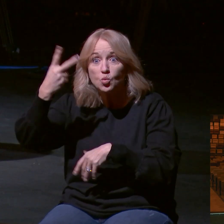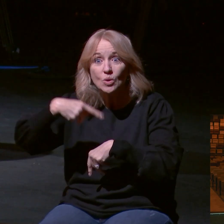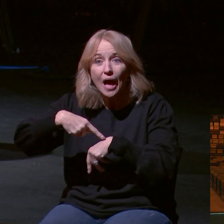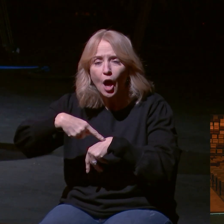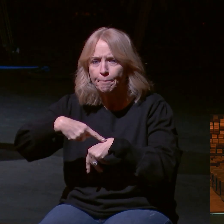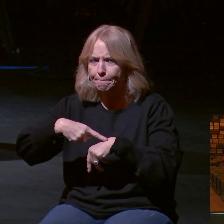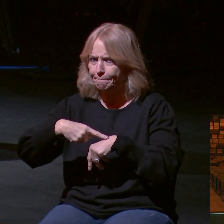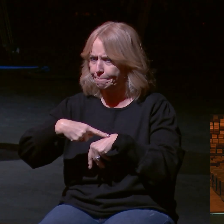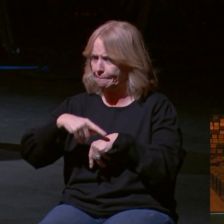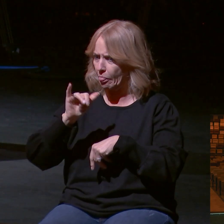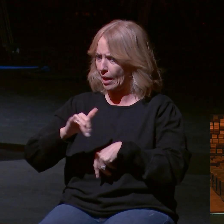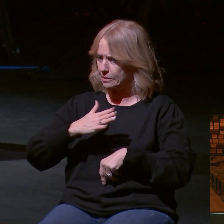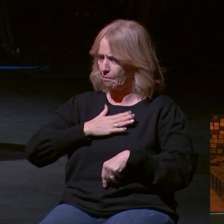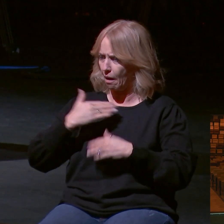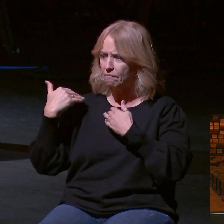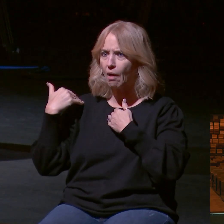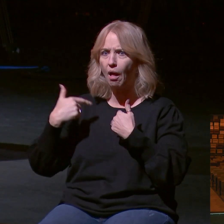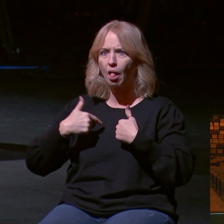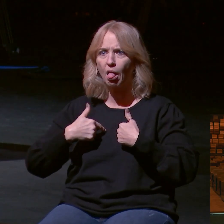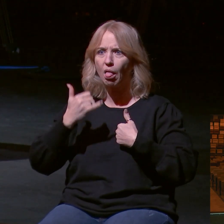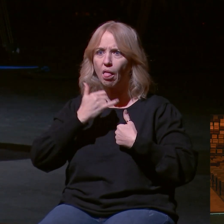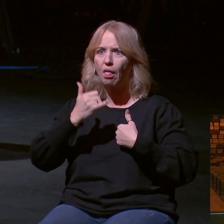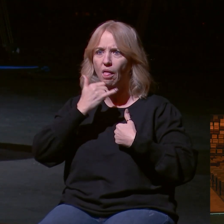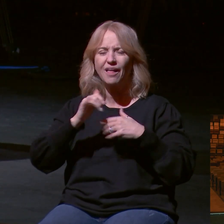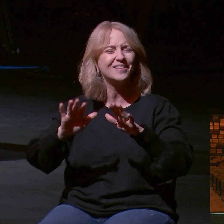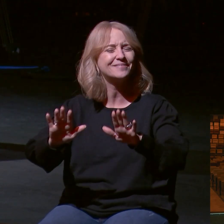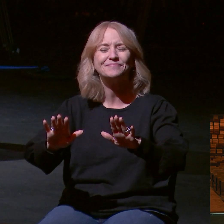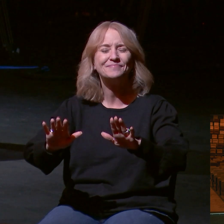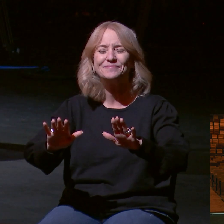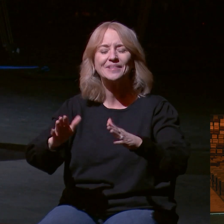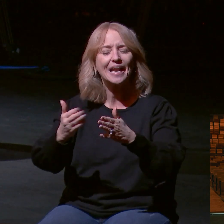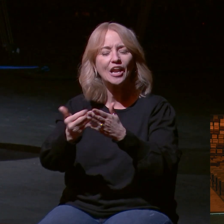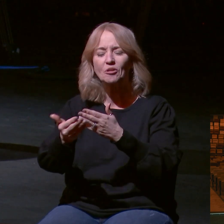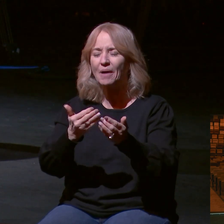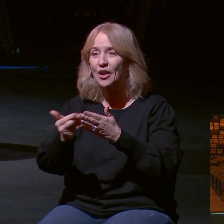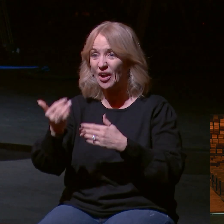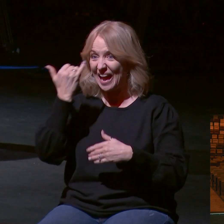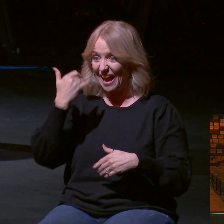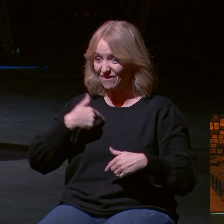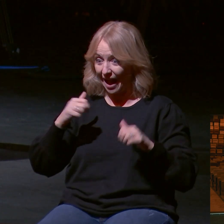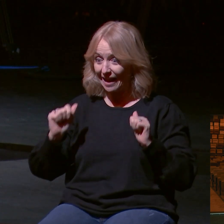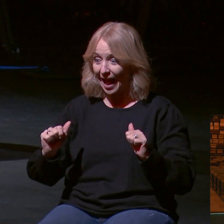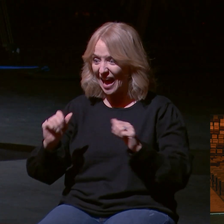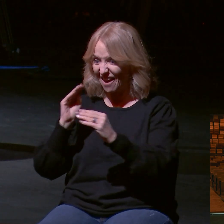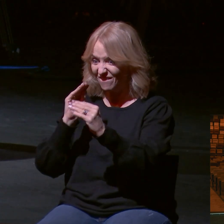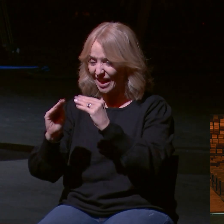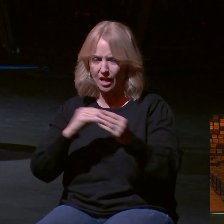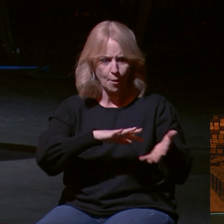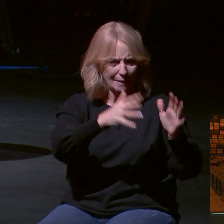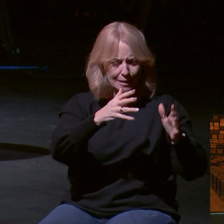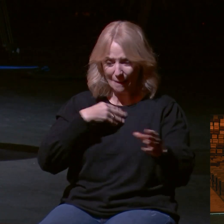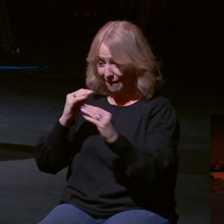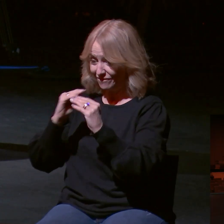again, I start to think maybe I'm the mistake. But regardless, when the opportunity arises for me to right a wrong that